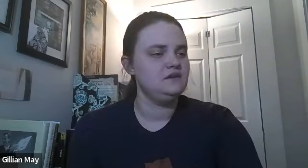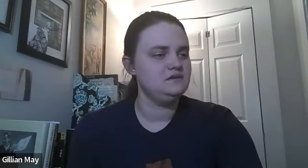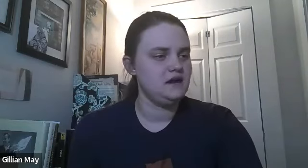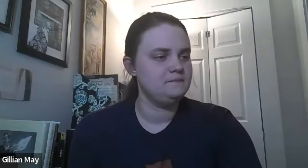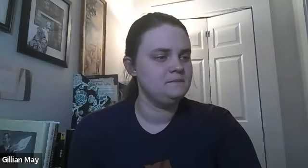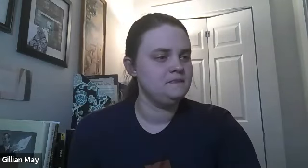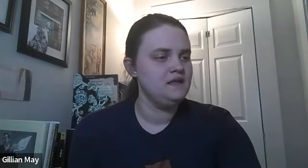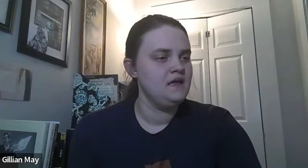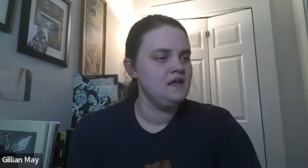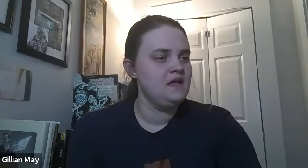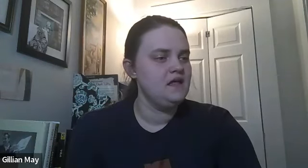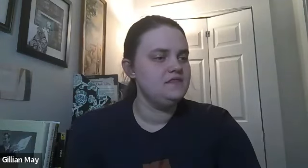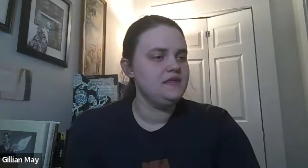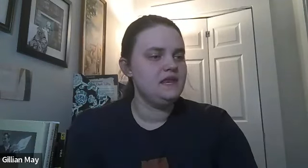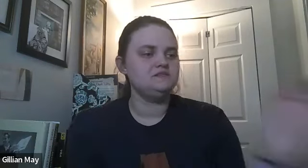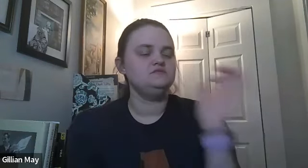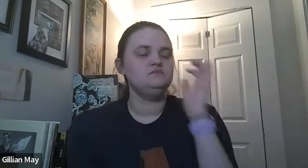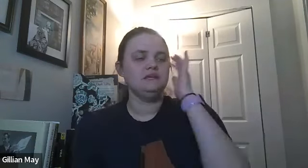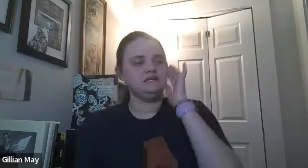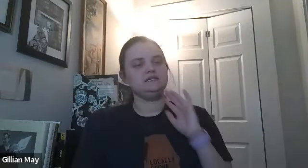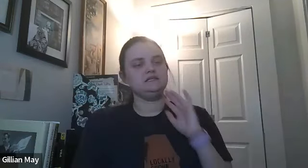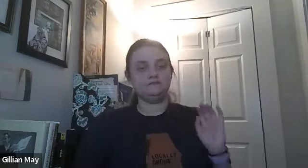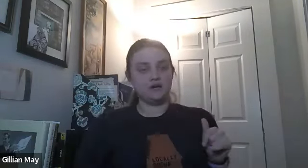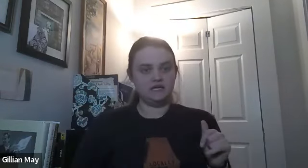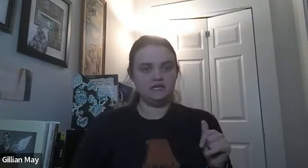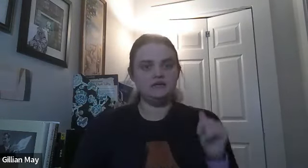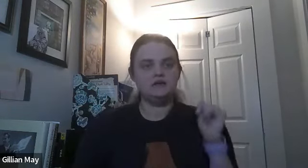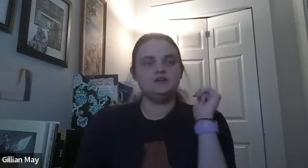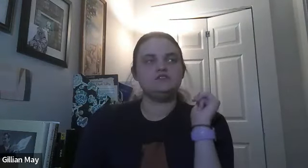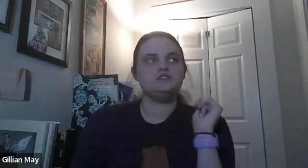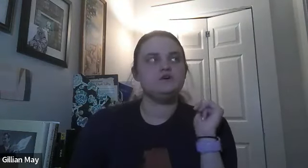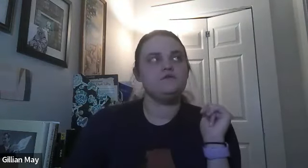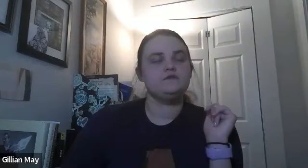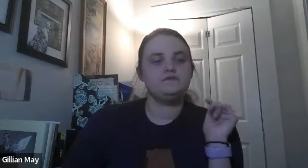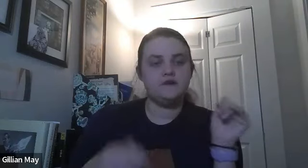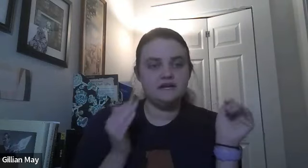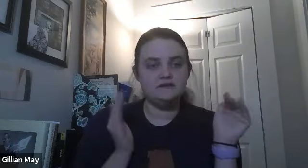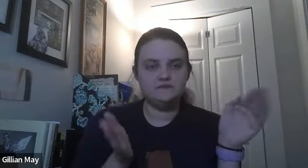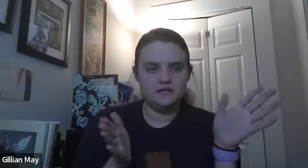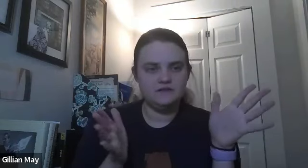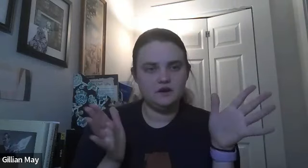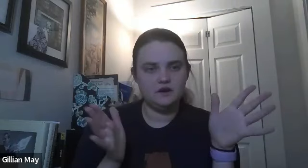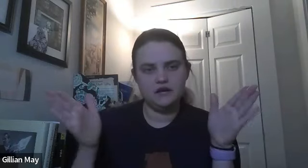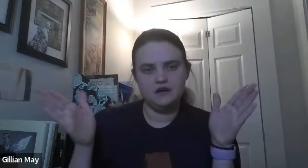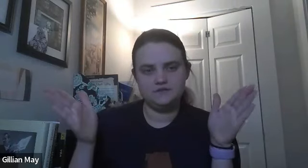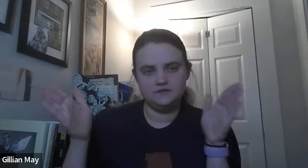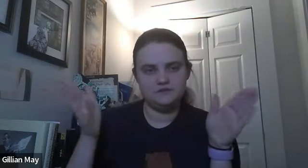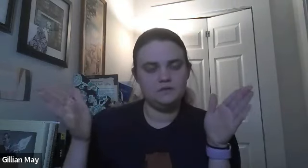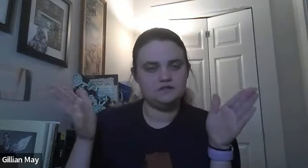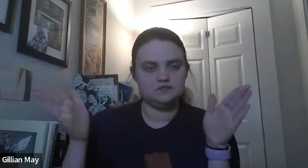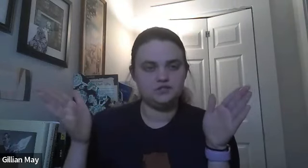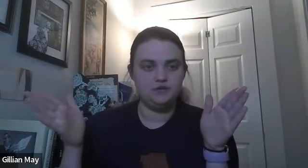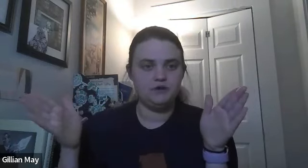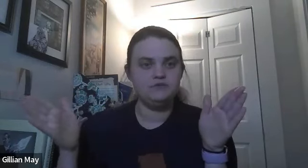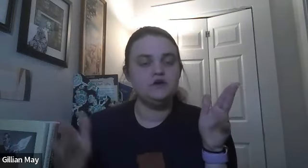Mm-hmm. Okay. The next one is funny. So for fun and funny, they are going to have two different ones. I'll show you both.